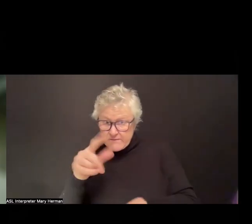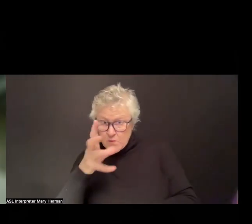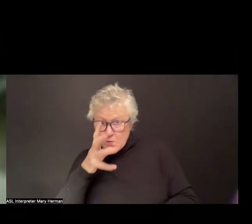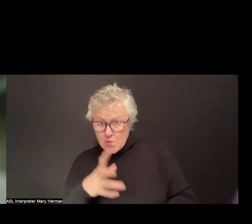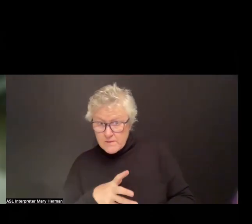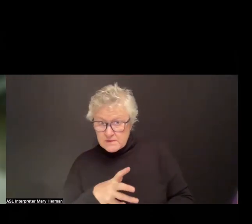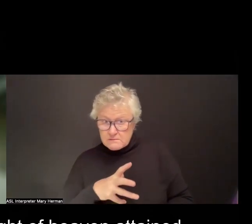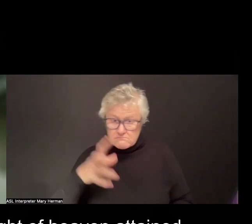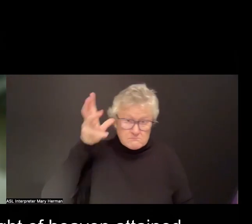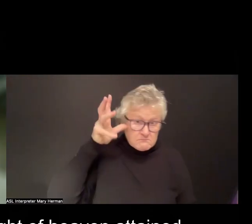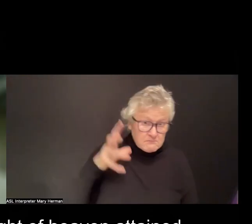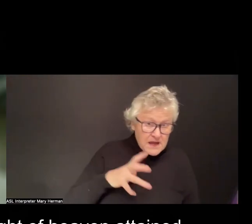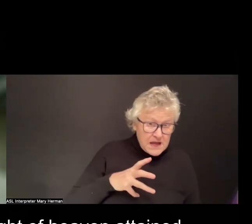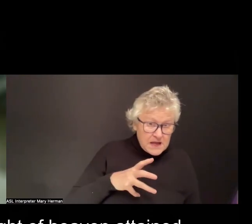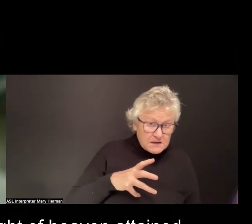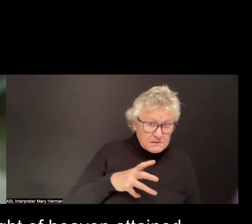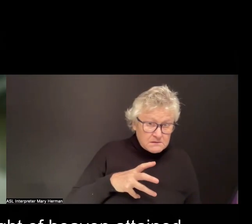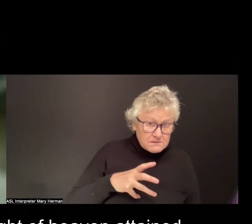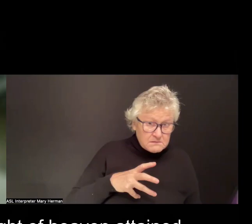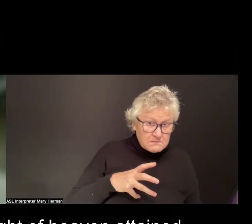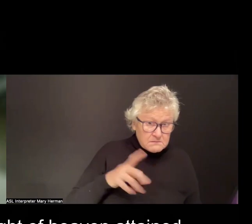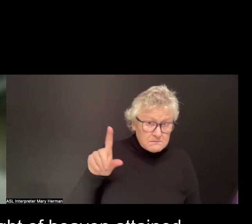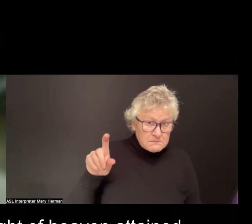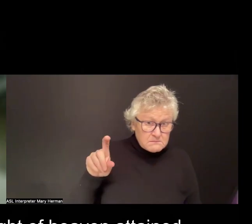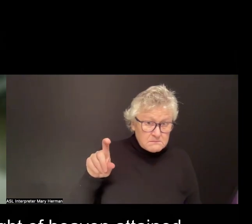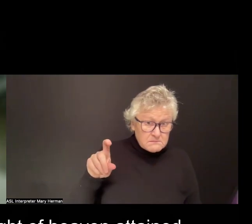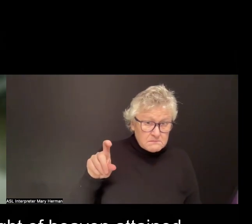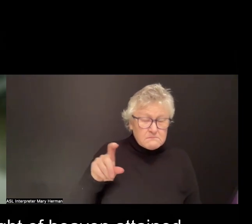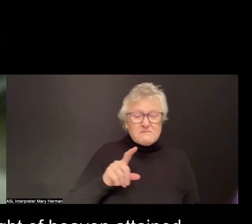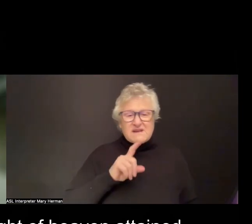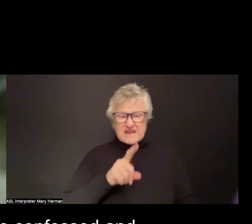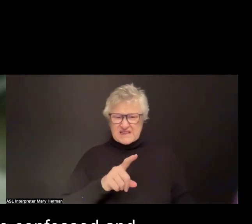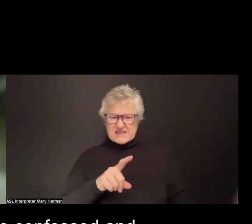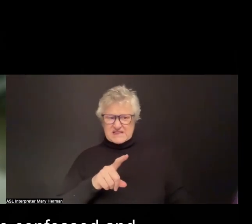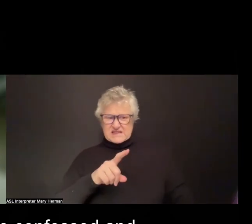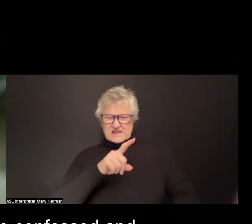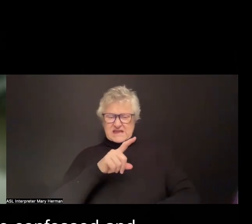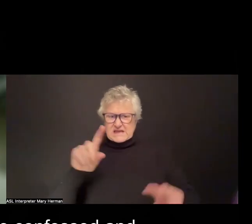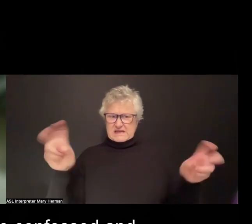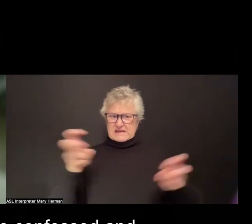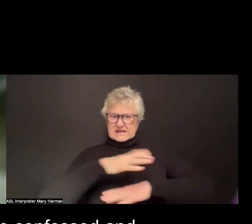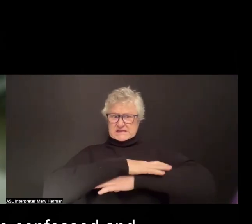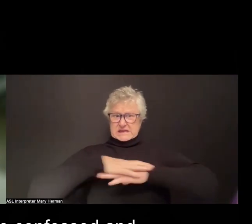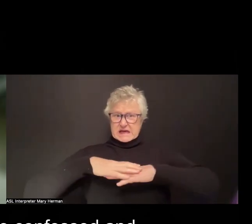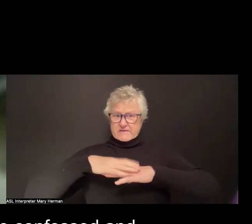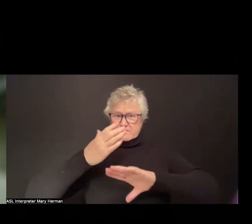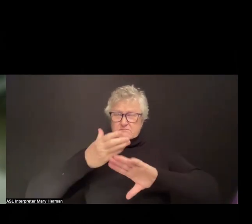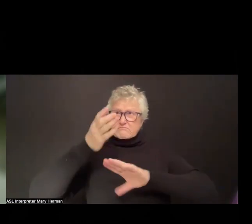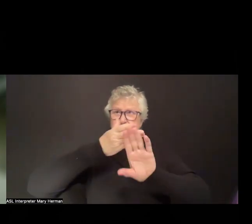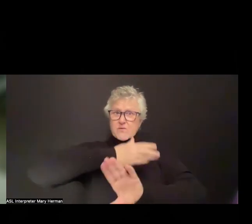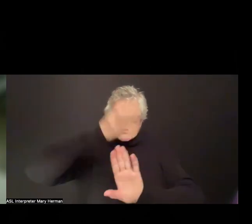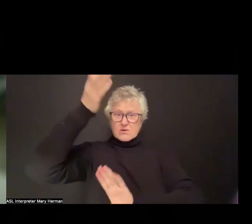everyone? Does an unearthly light of heaven attain to shine upon the greasy strings of their hair if they have confessed and